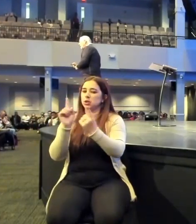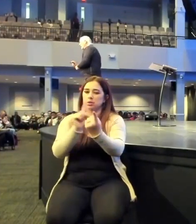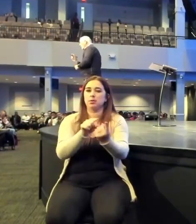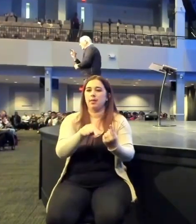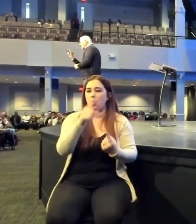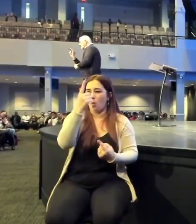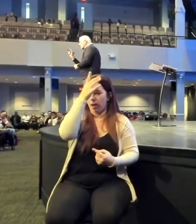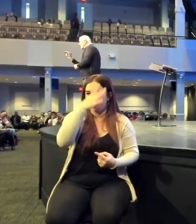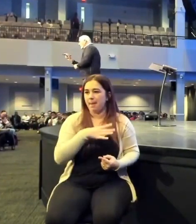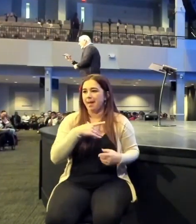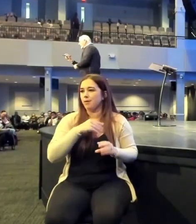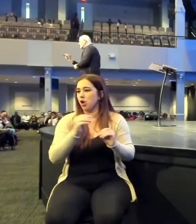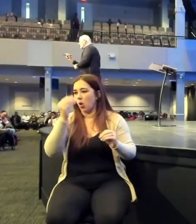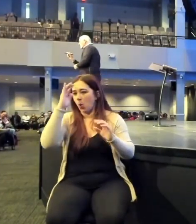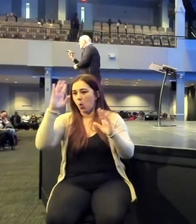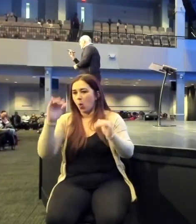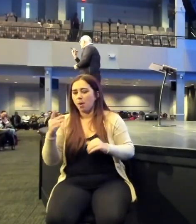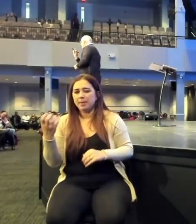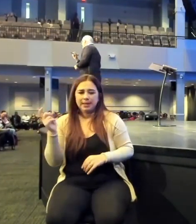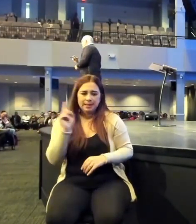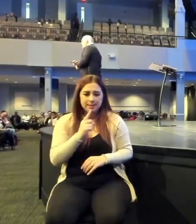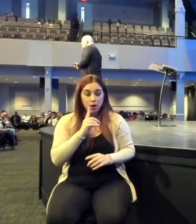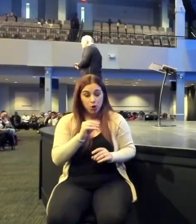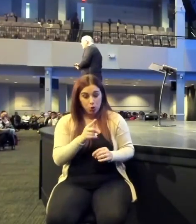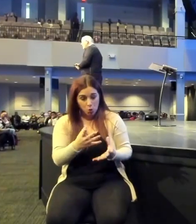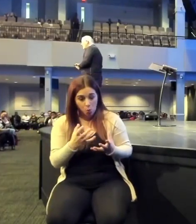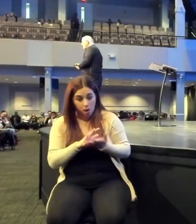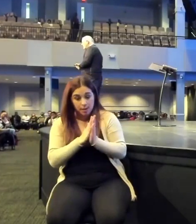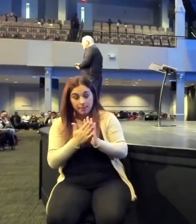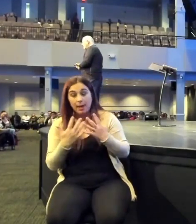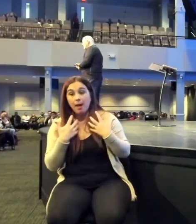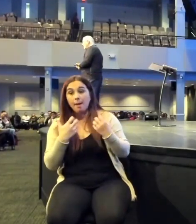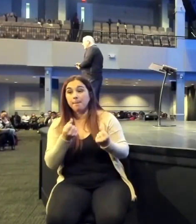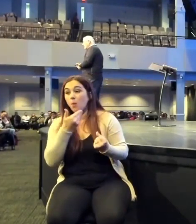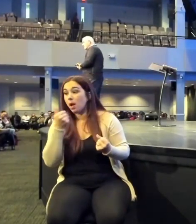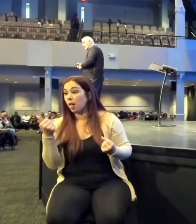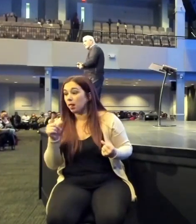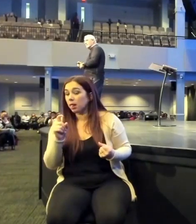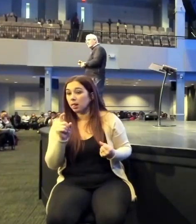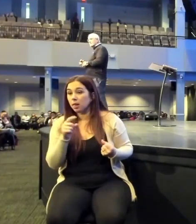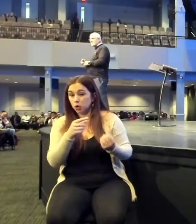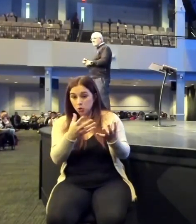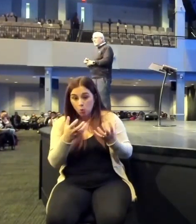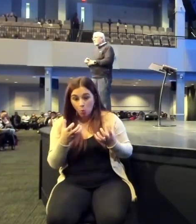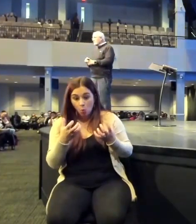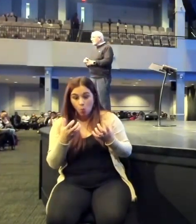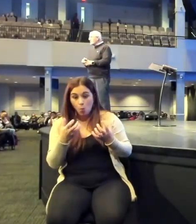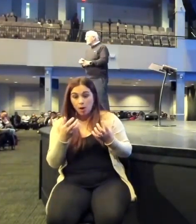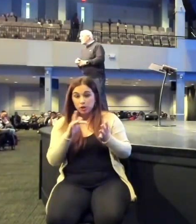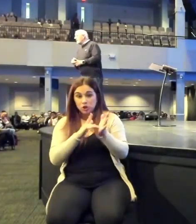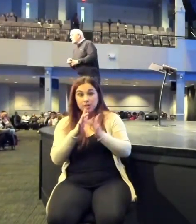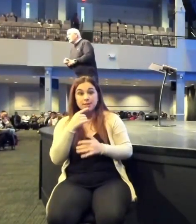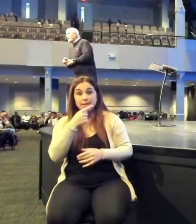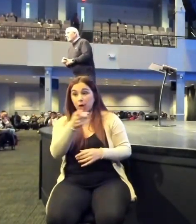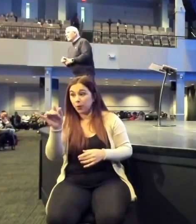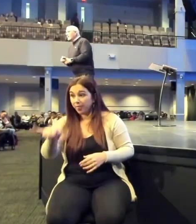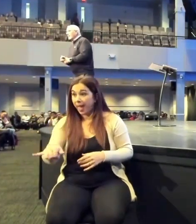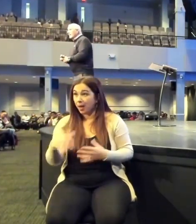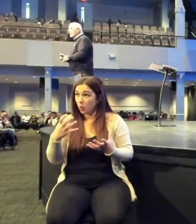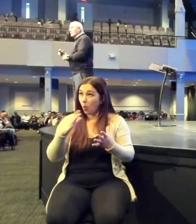anymore. And he went to this one man and he said, would you like to get well? Would you like for Jesus to speak those words to you